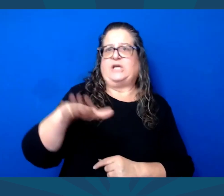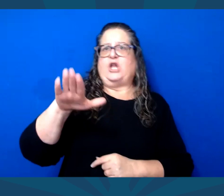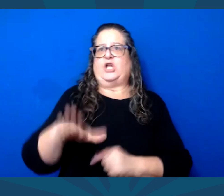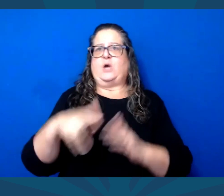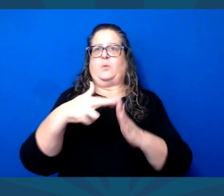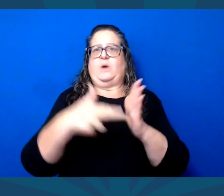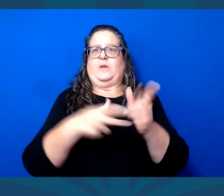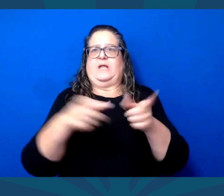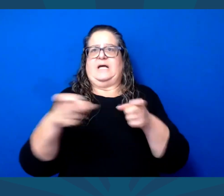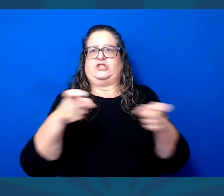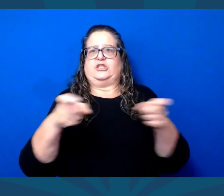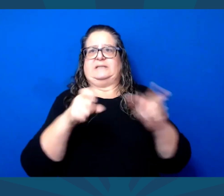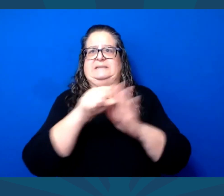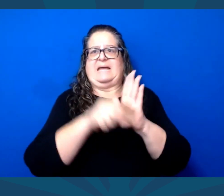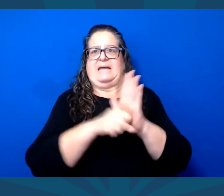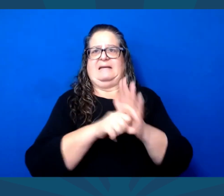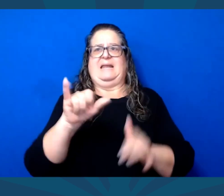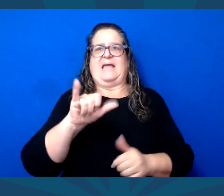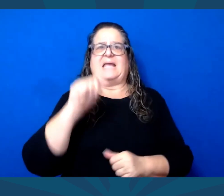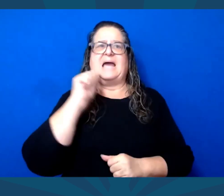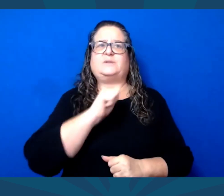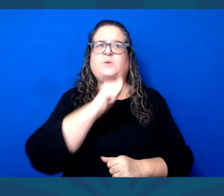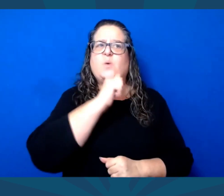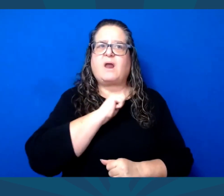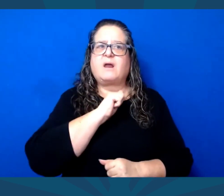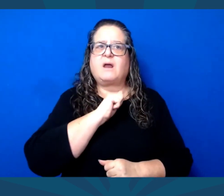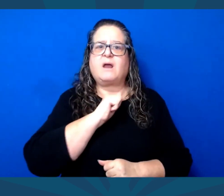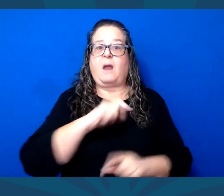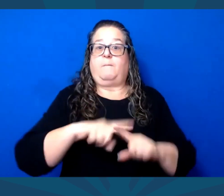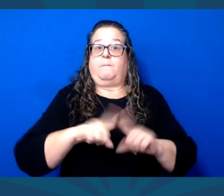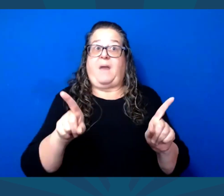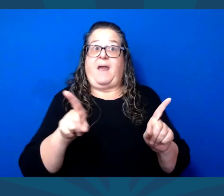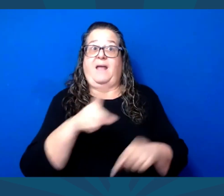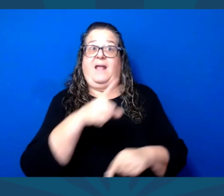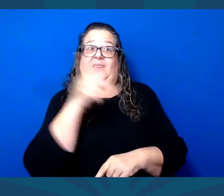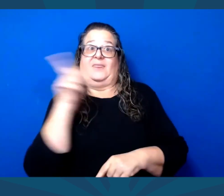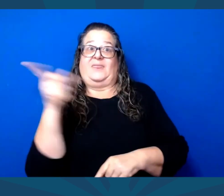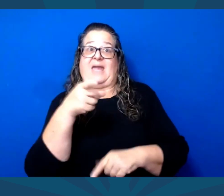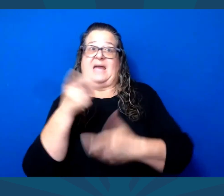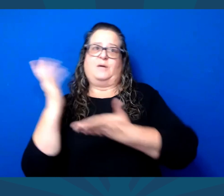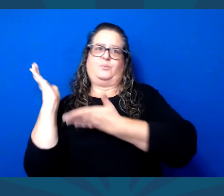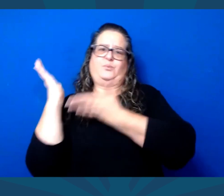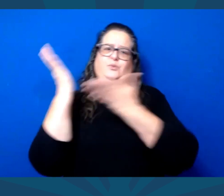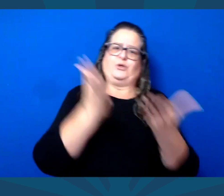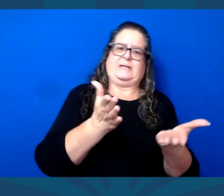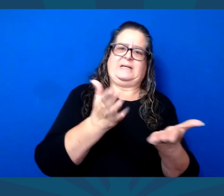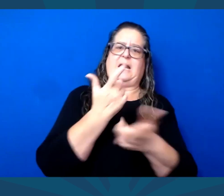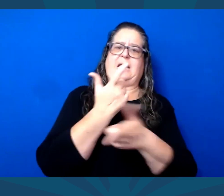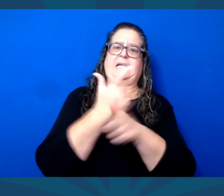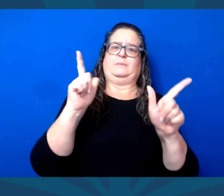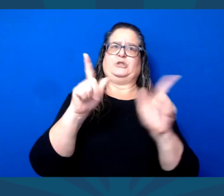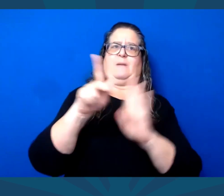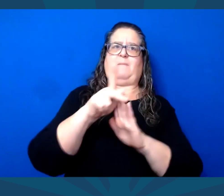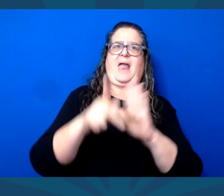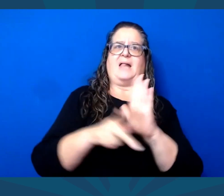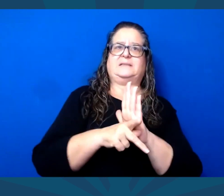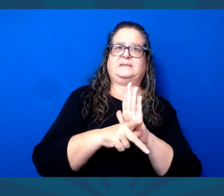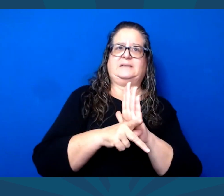to low tax, low regulation states like Arizona, but they're bringing